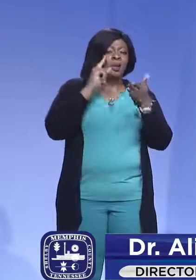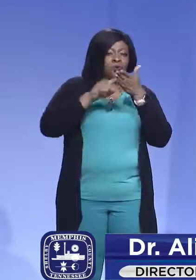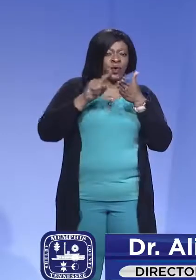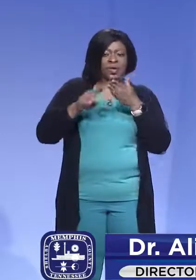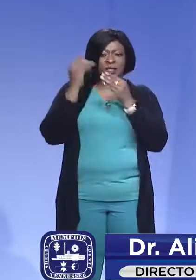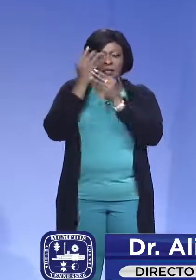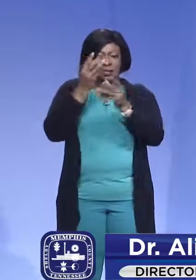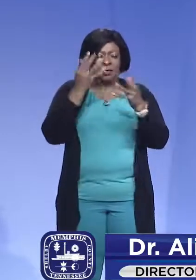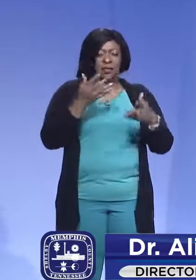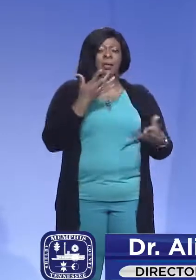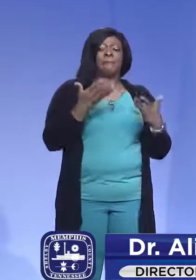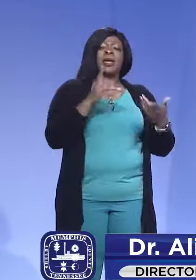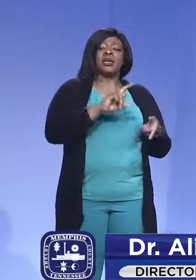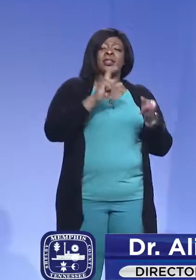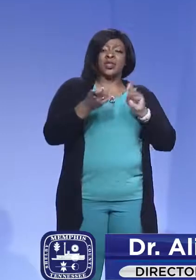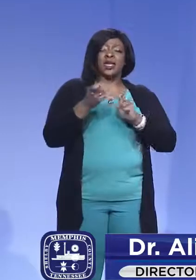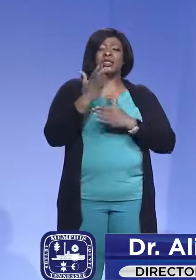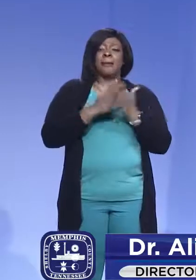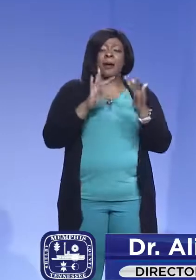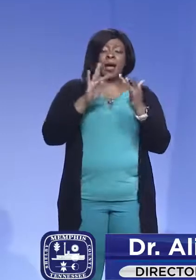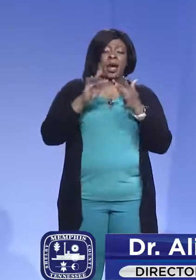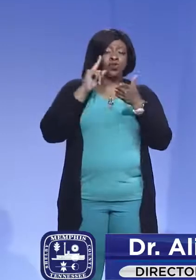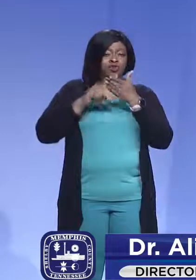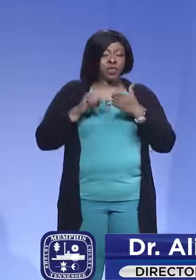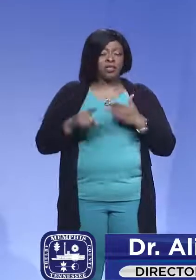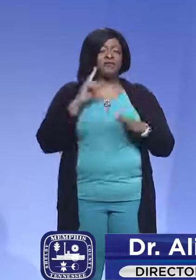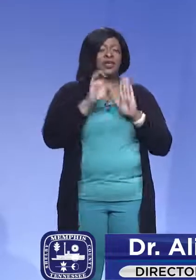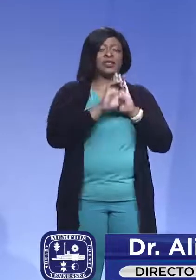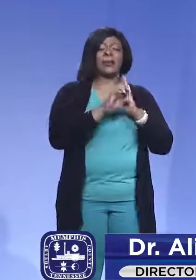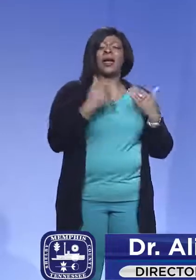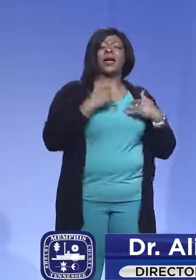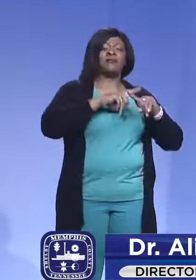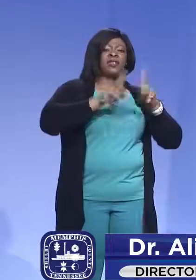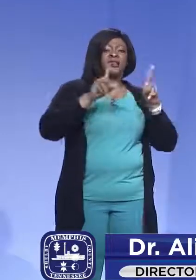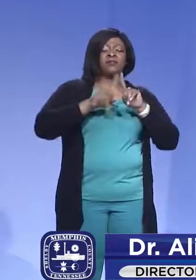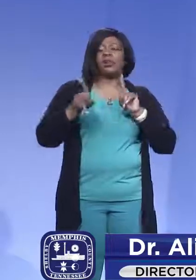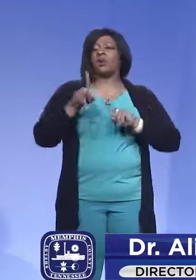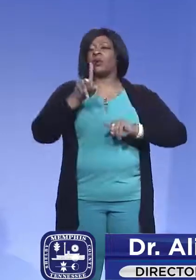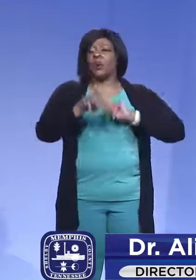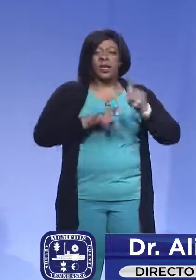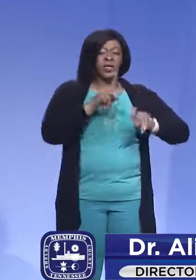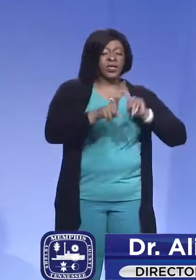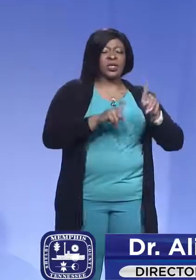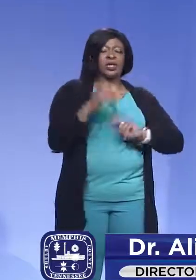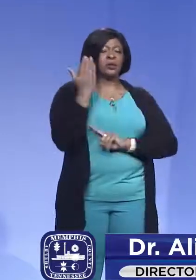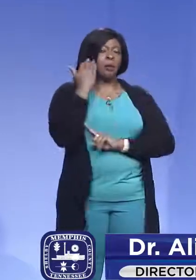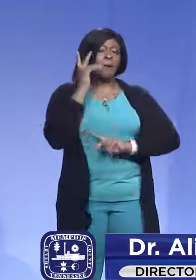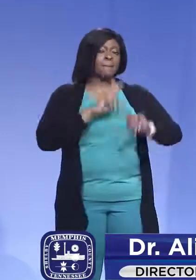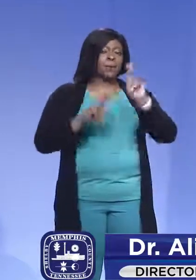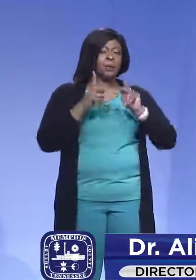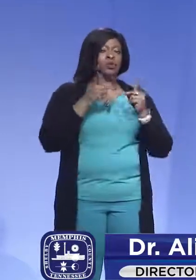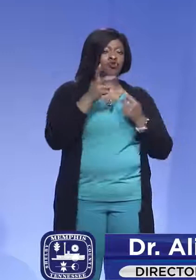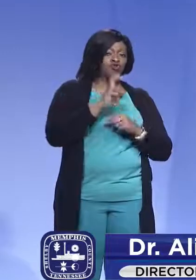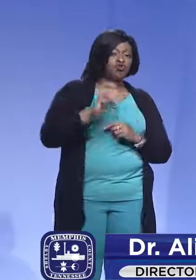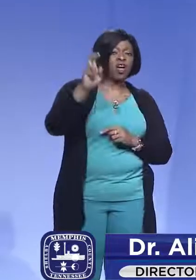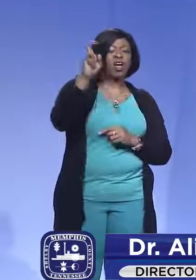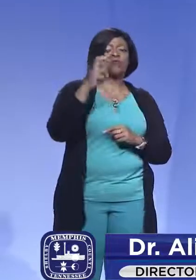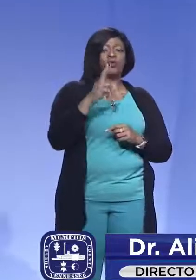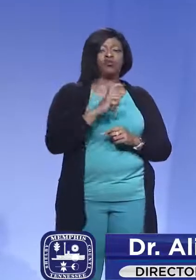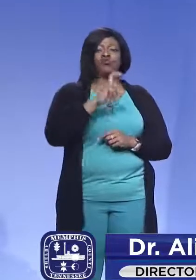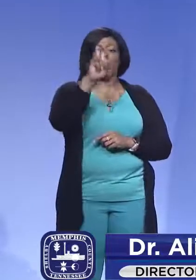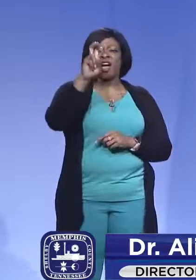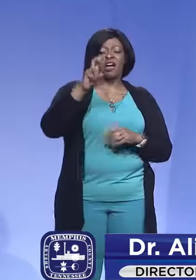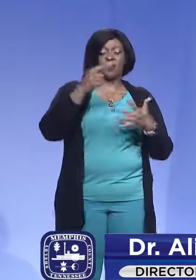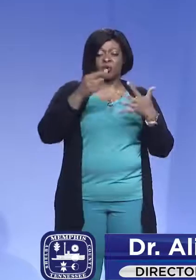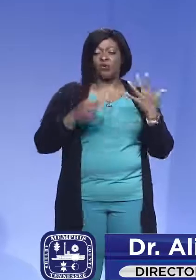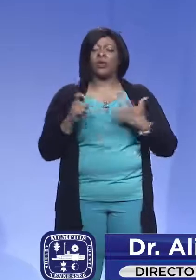tracing. We may change some of the contact tracing. For example, we'll have different questions because we need to know if people traveled, didn't travel, so on and